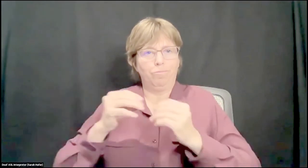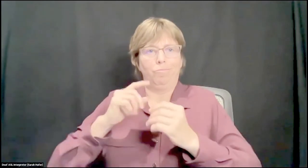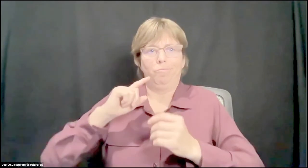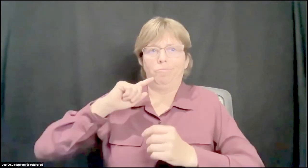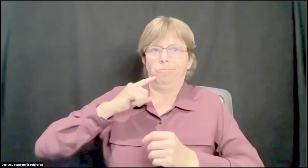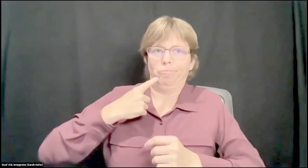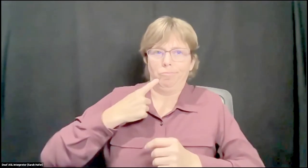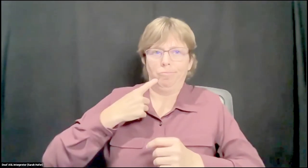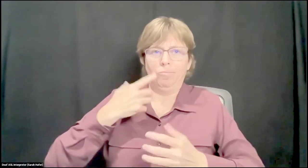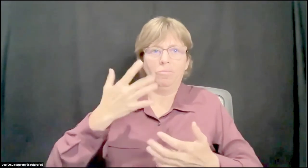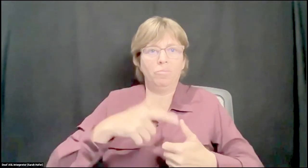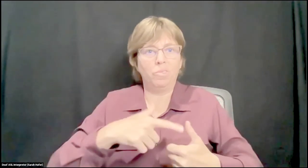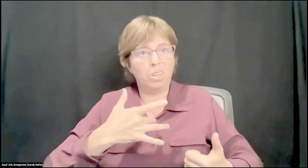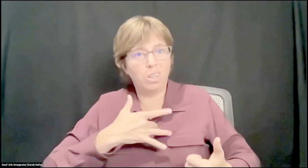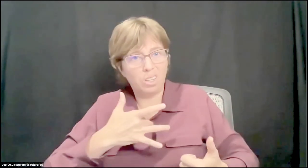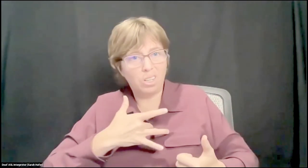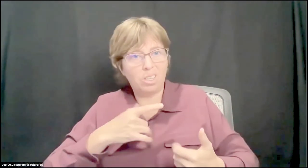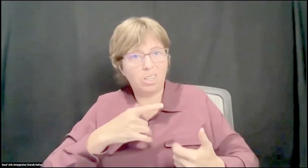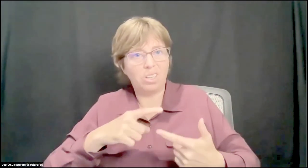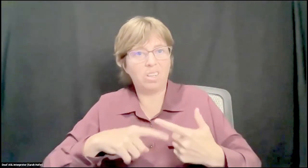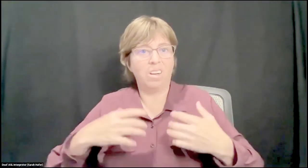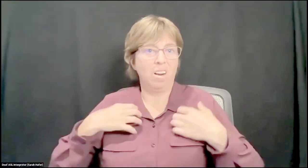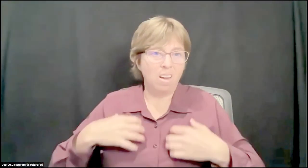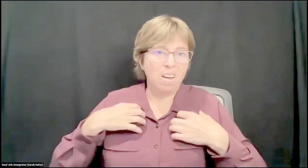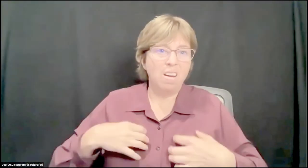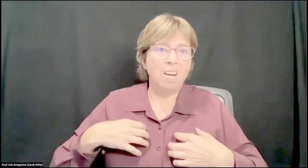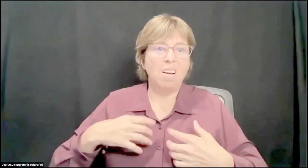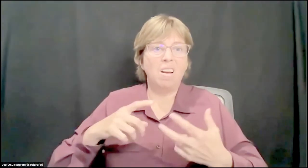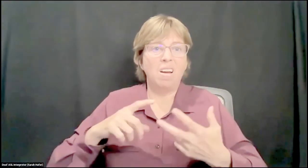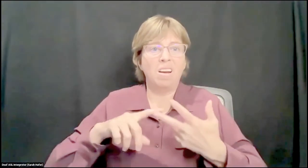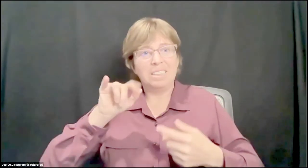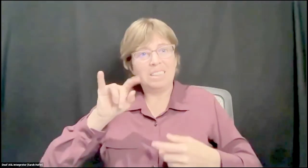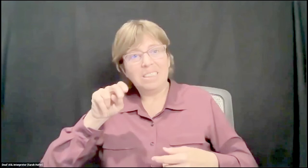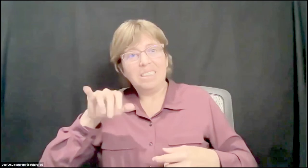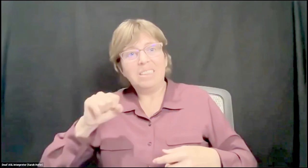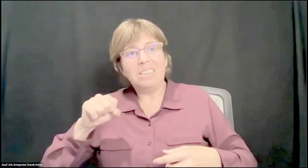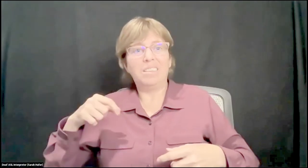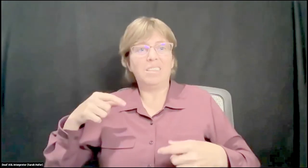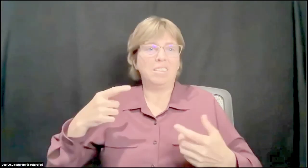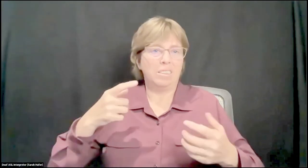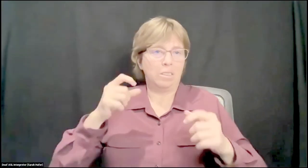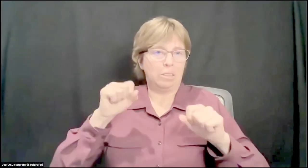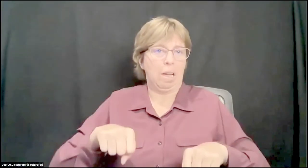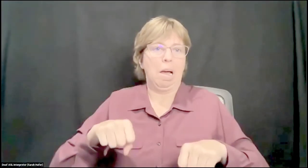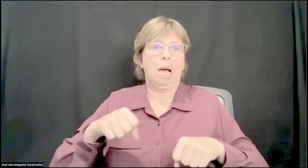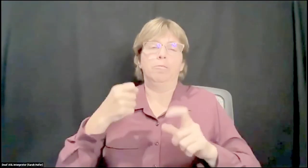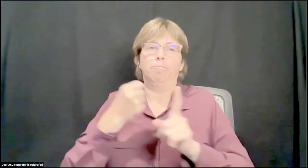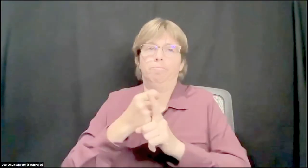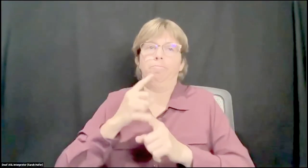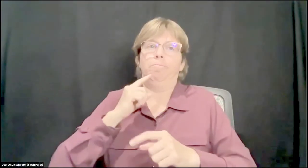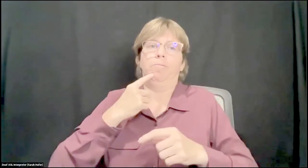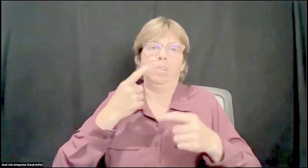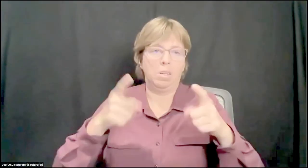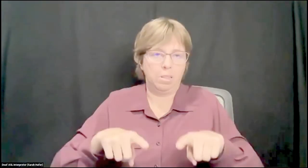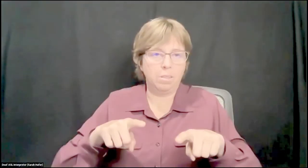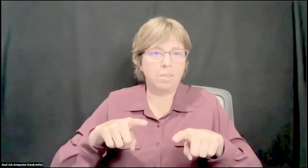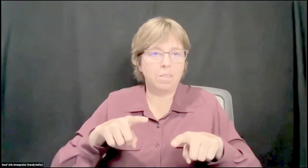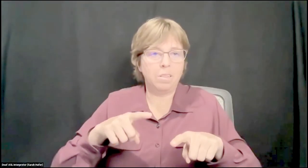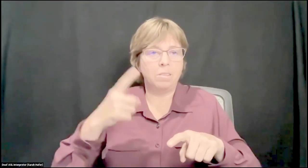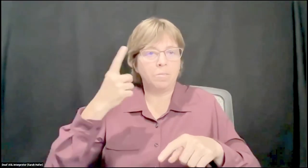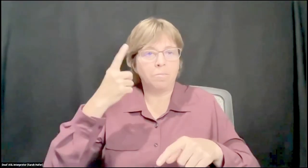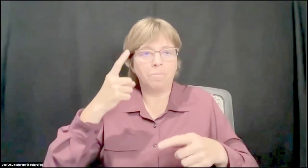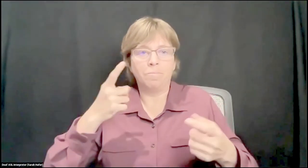things like that. And then the autoimmune, that's where your own immune system is attacking healthy cells in your body, basically by